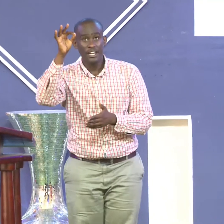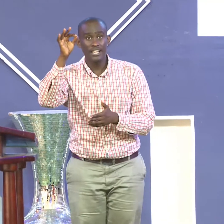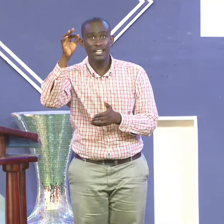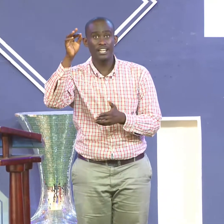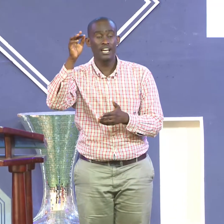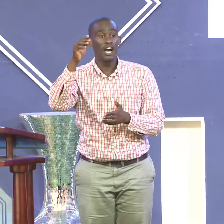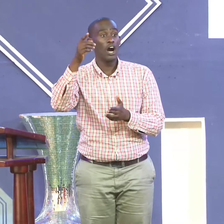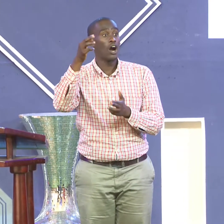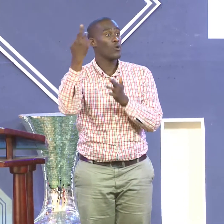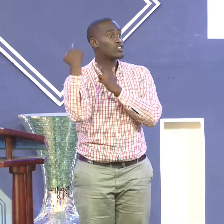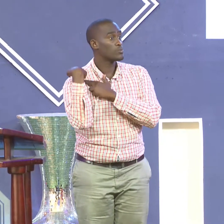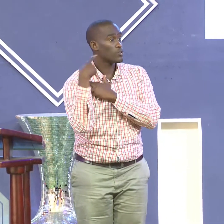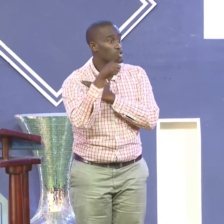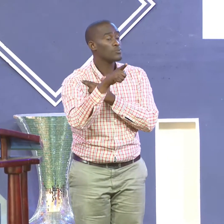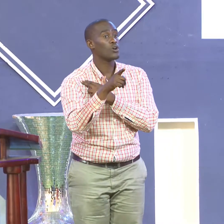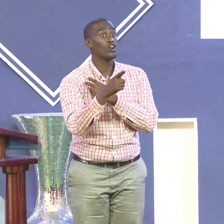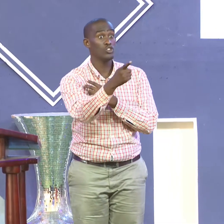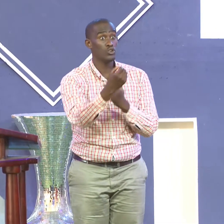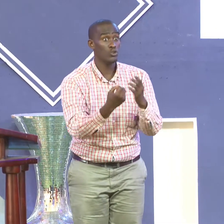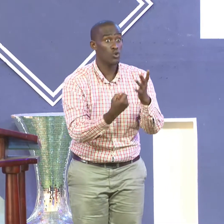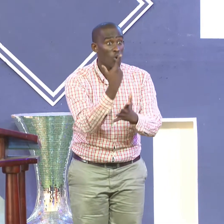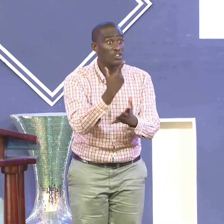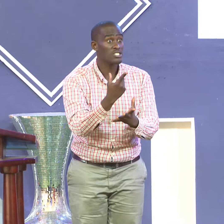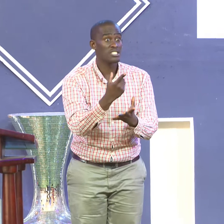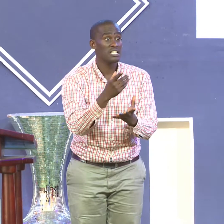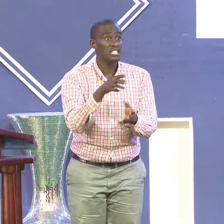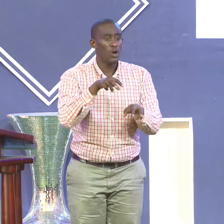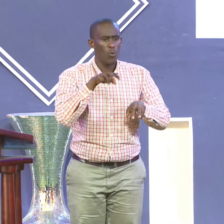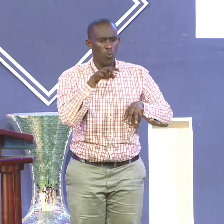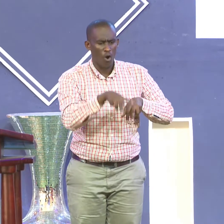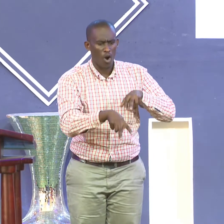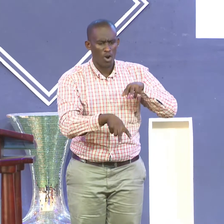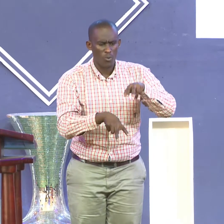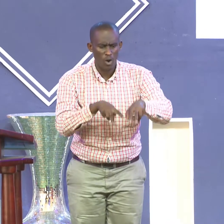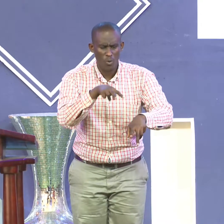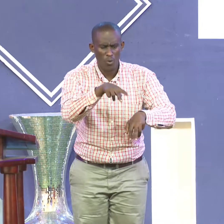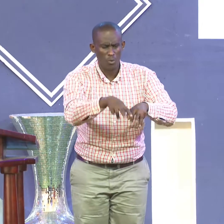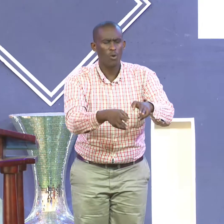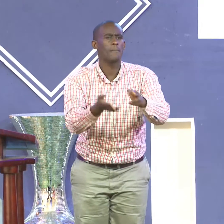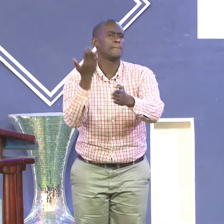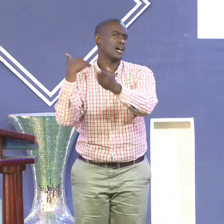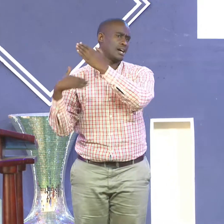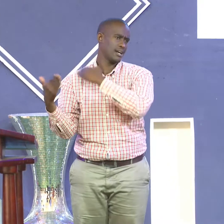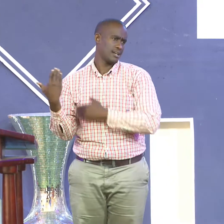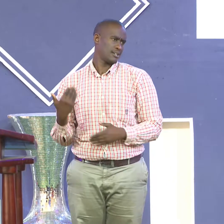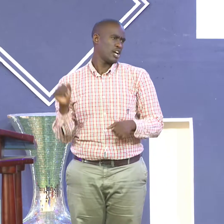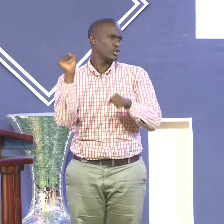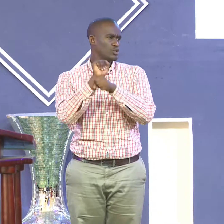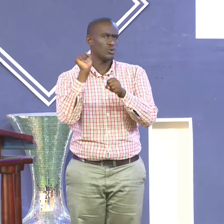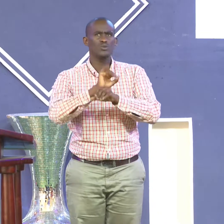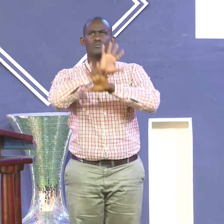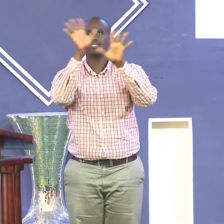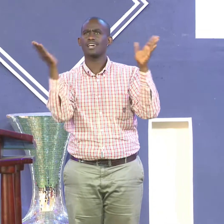ministry. But something makes us to backslide unknowingly. It works night and